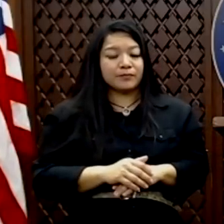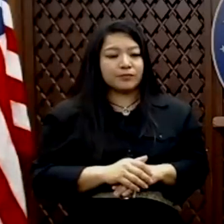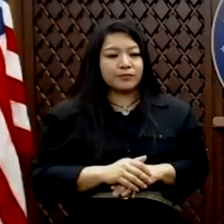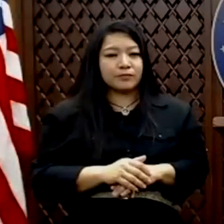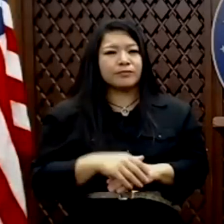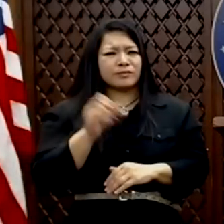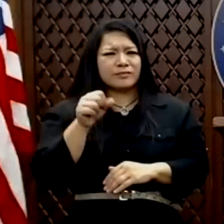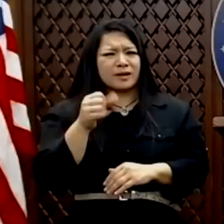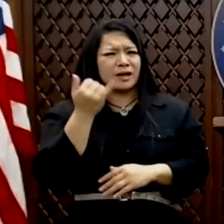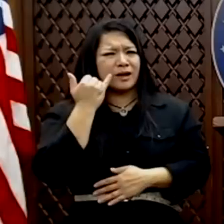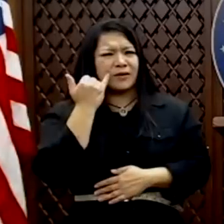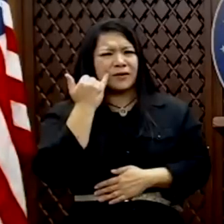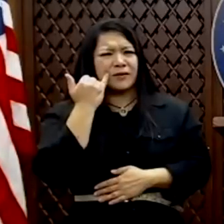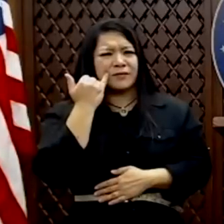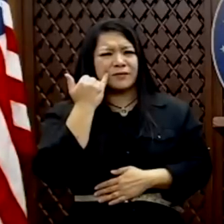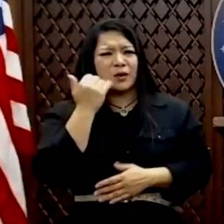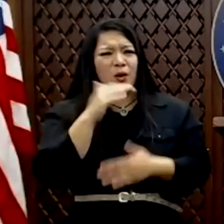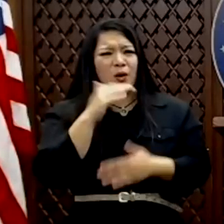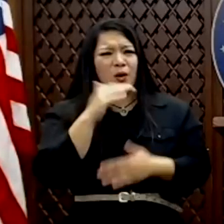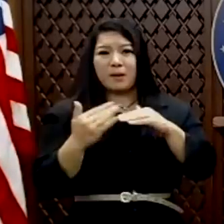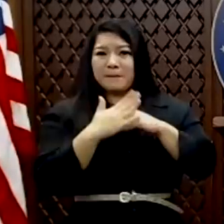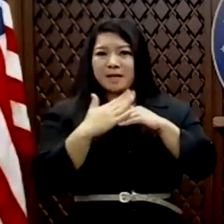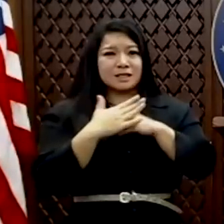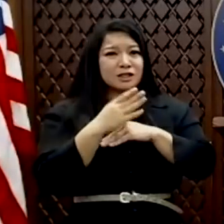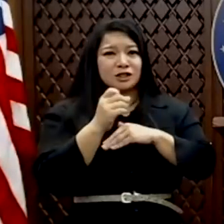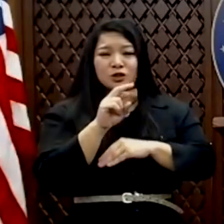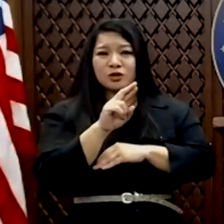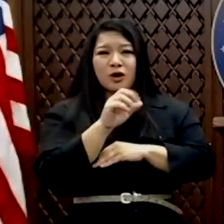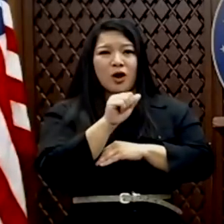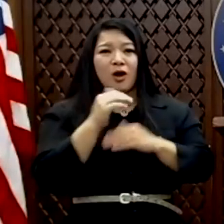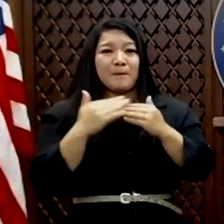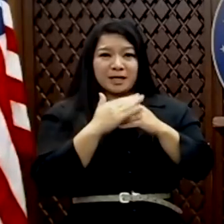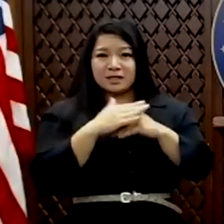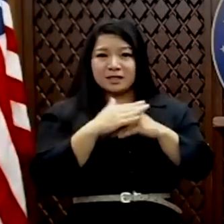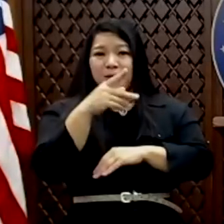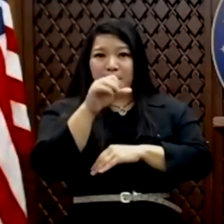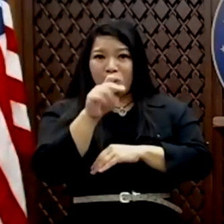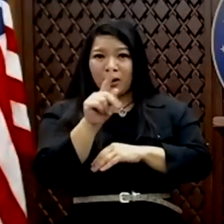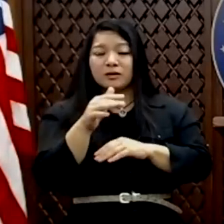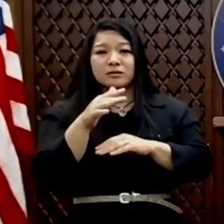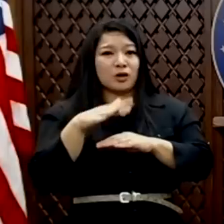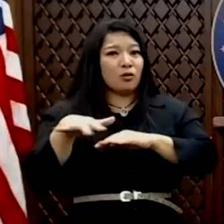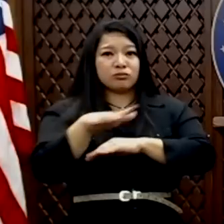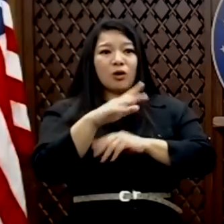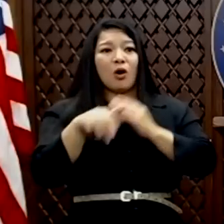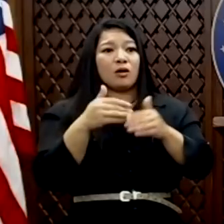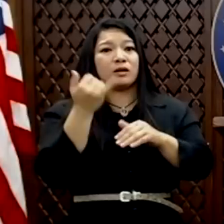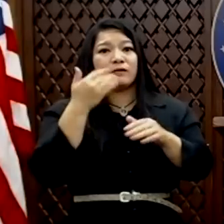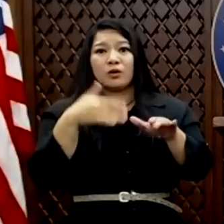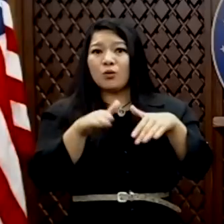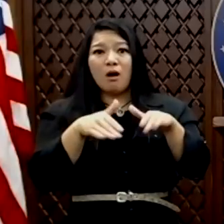So yes, if you all the beaches, all the parks are closed, but if you